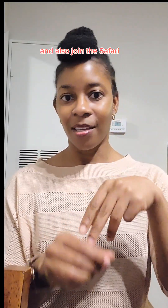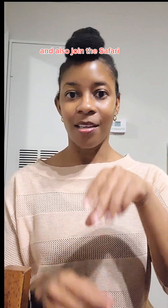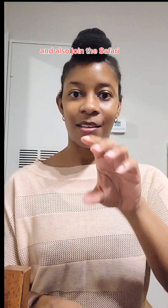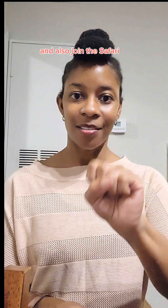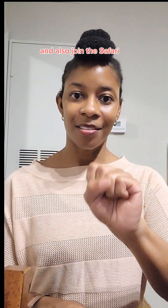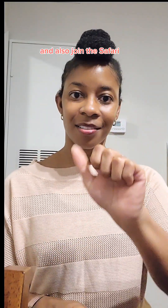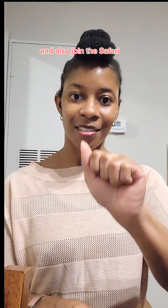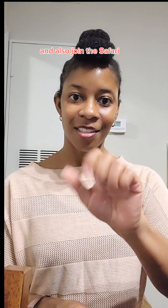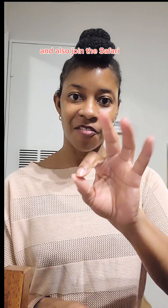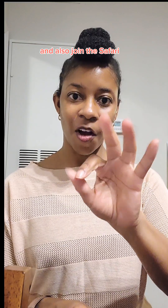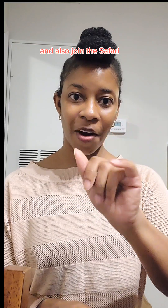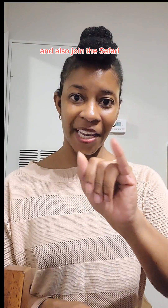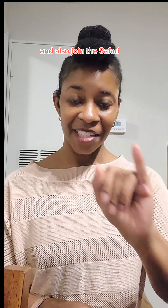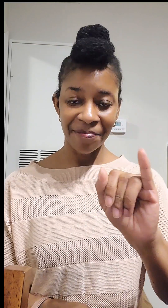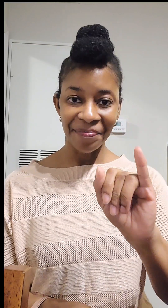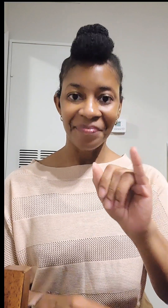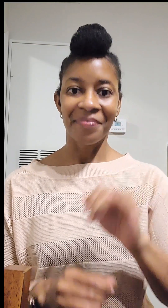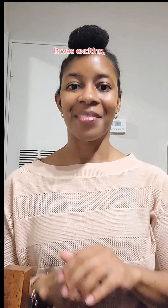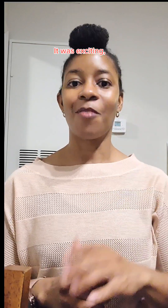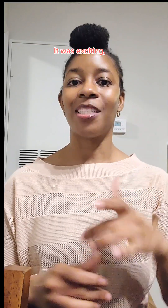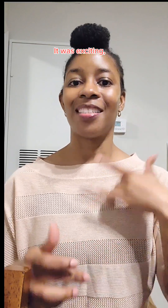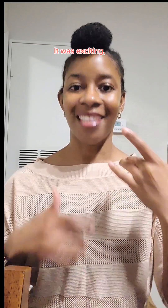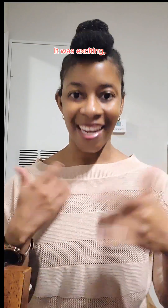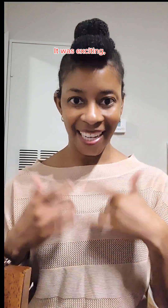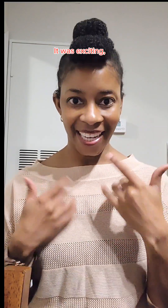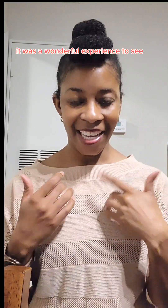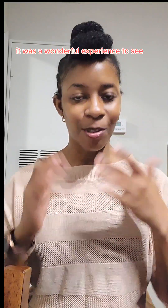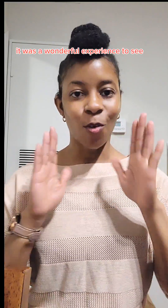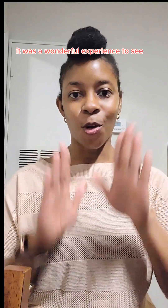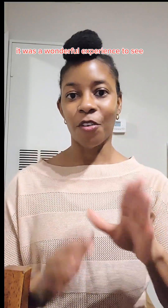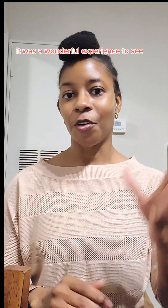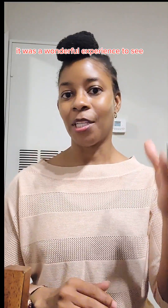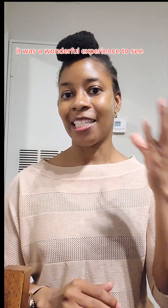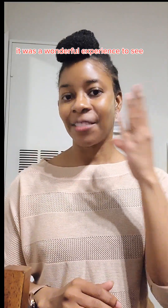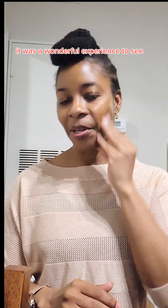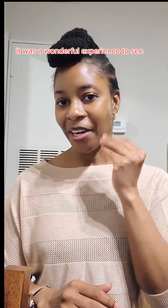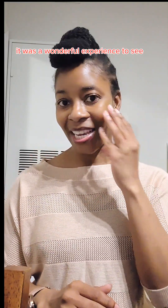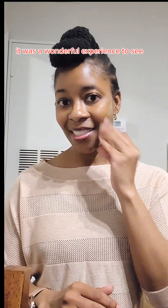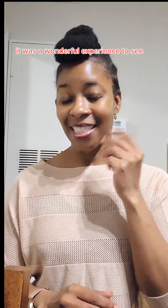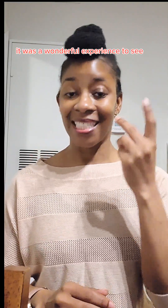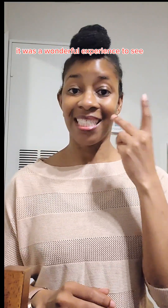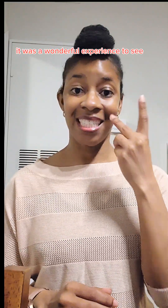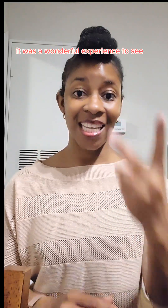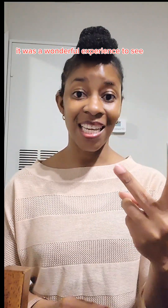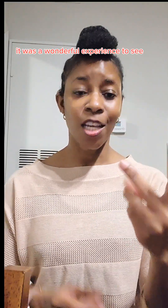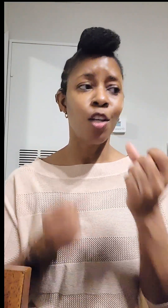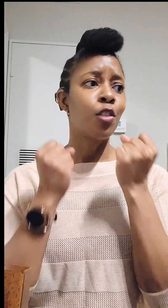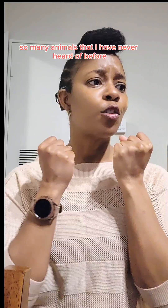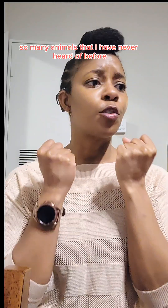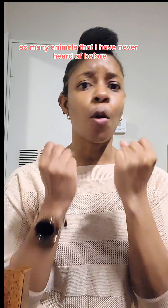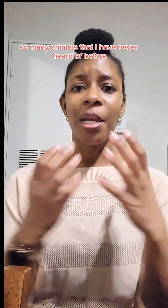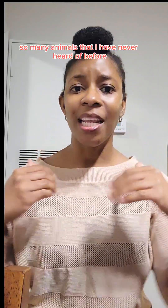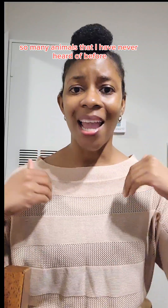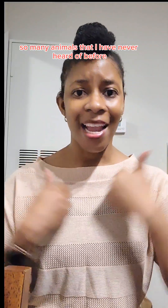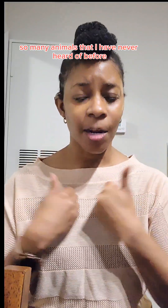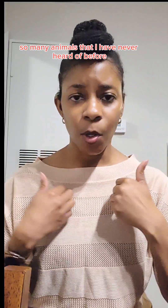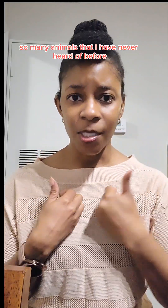the safari. It was exciting. It was a wonderful experience to see so many animals